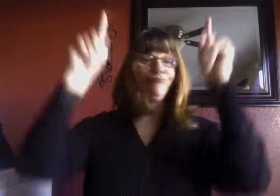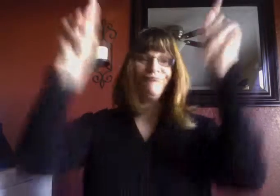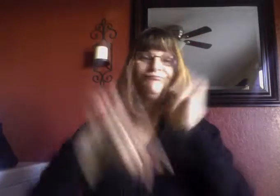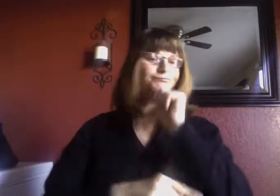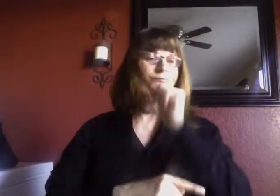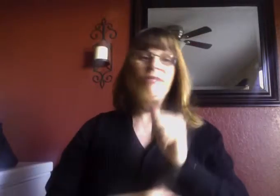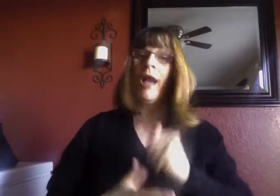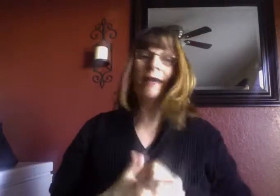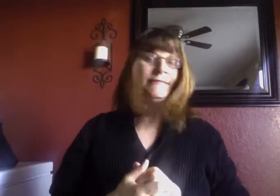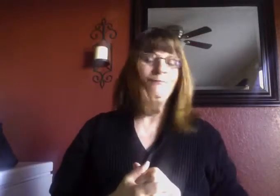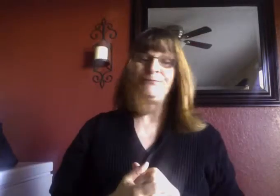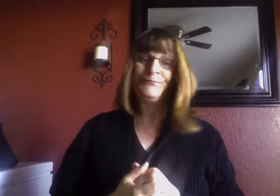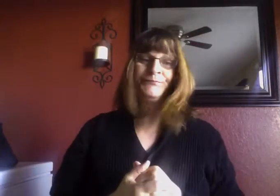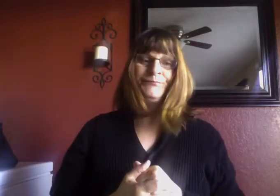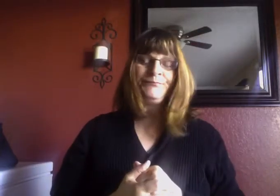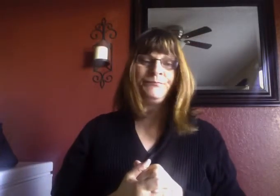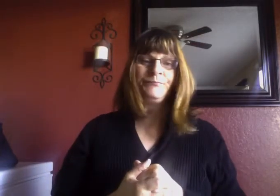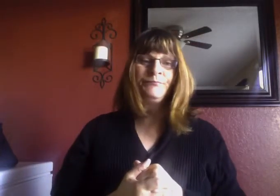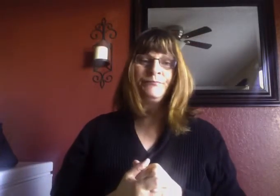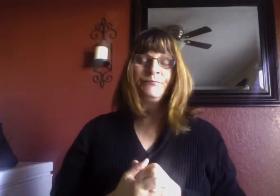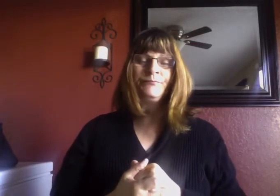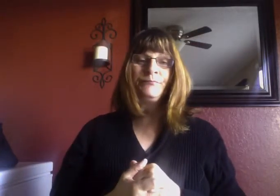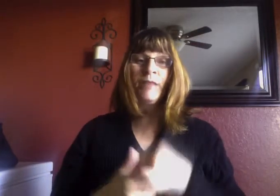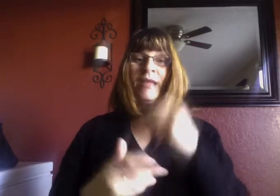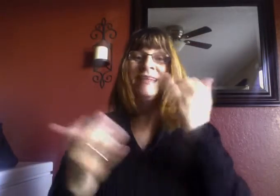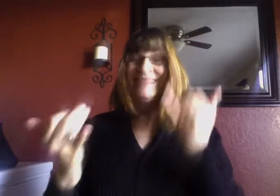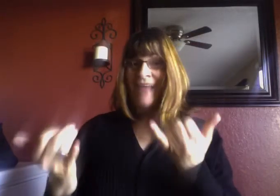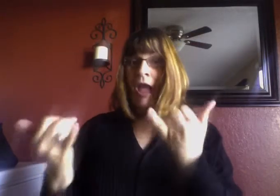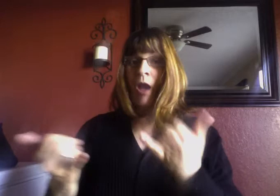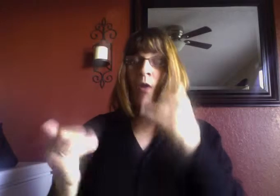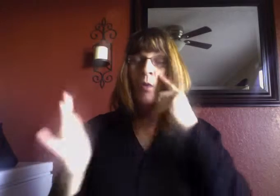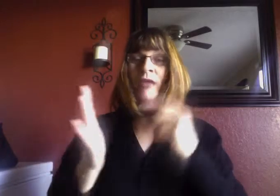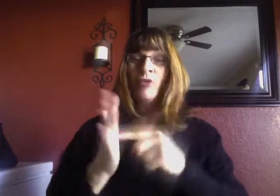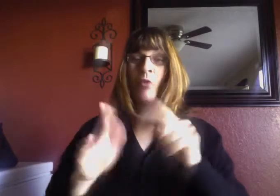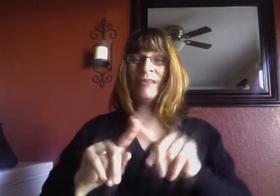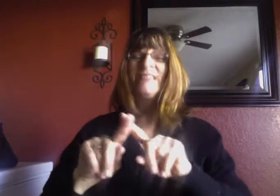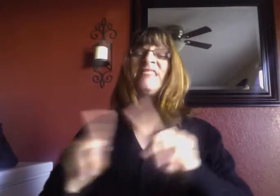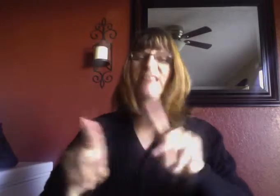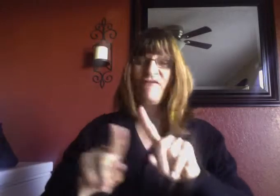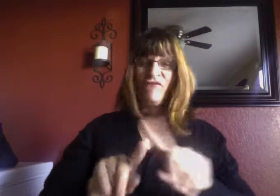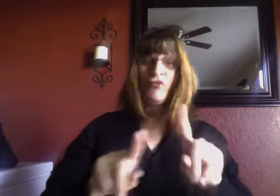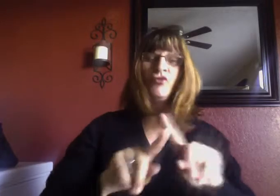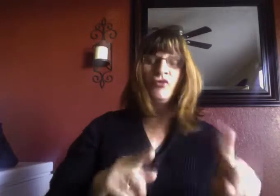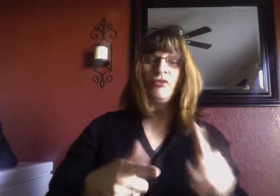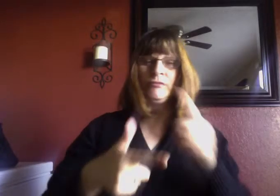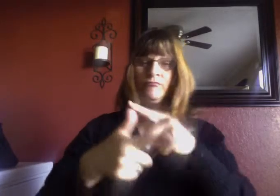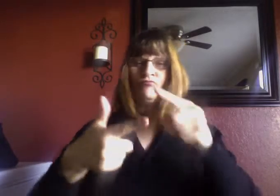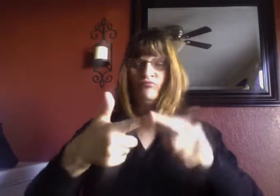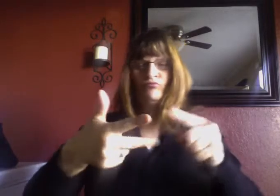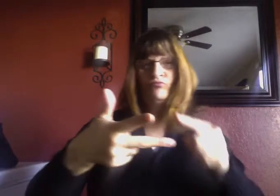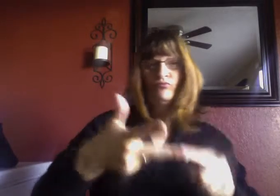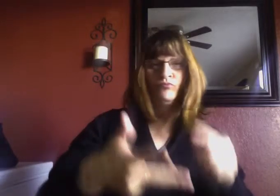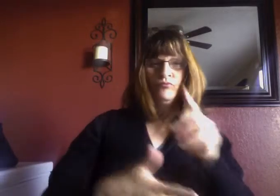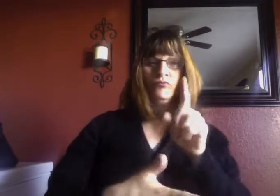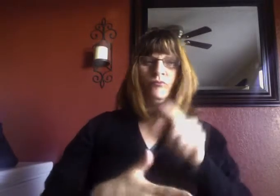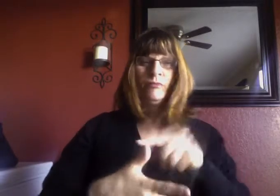Quick take a look at the differences here between dendrites, cell body, and axon. Generally speaking, the